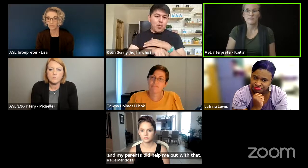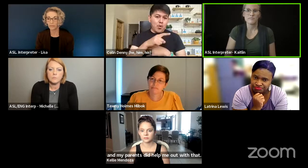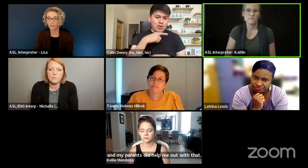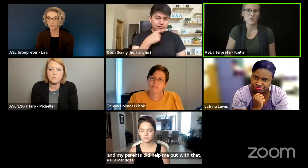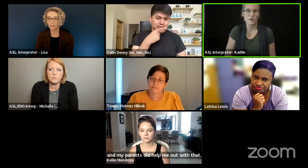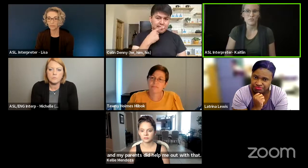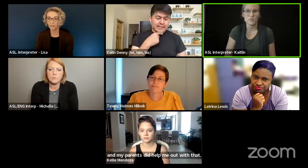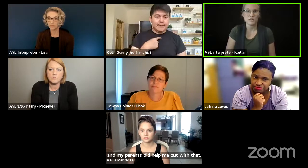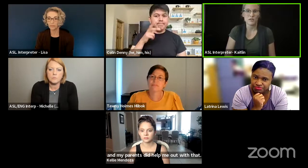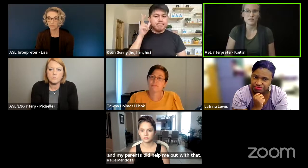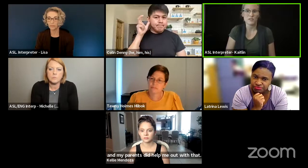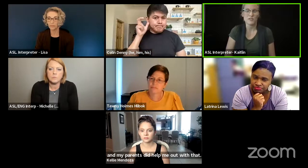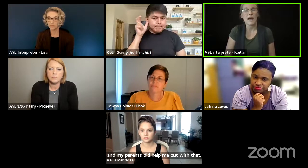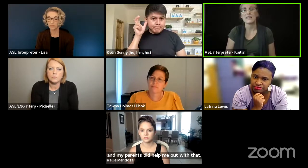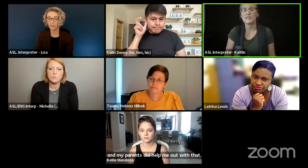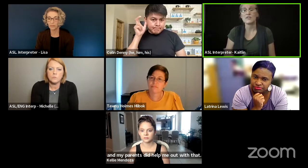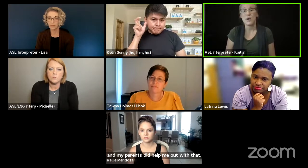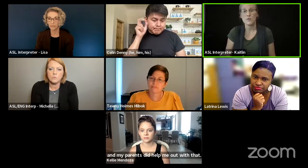was,